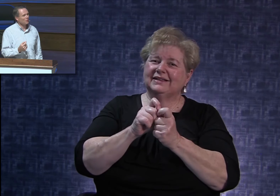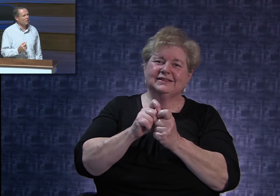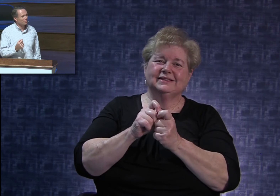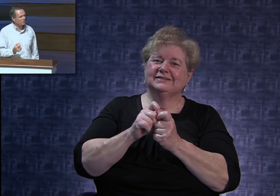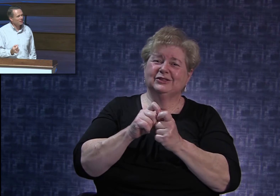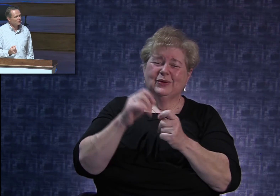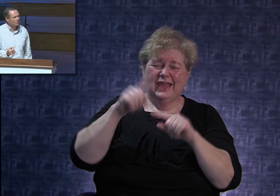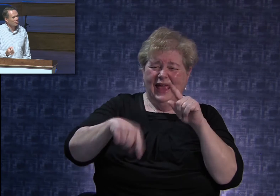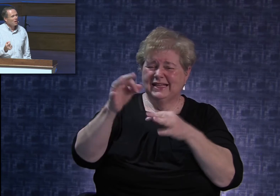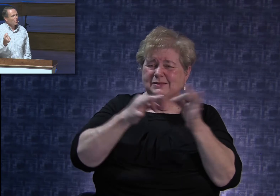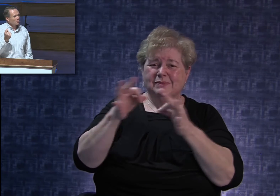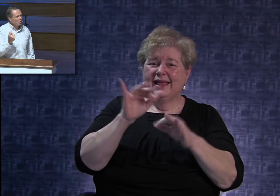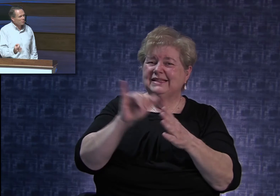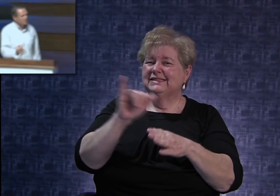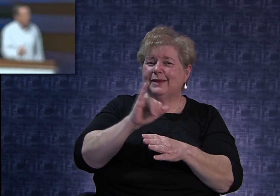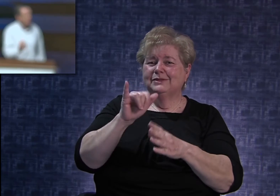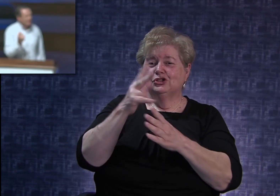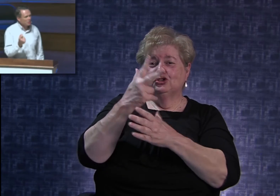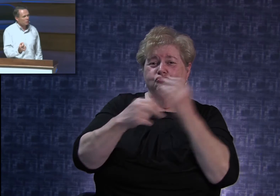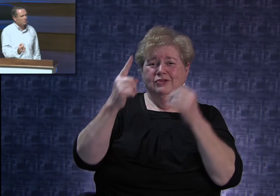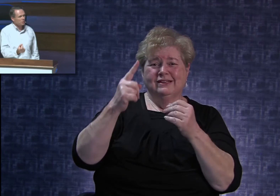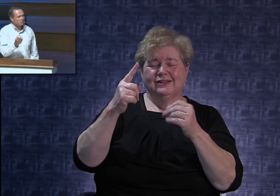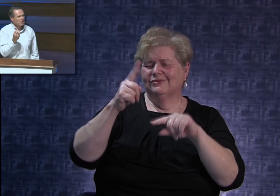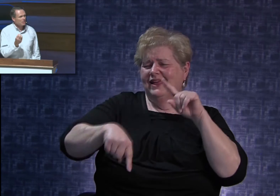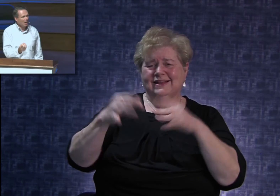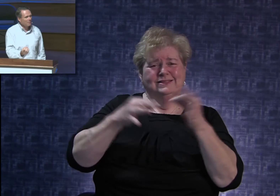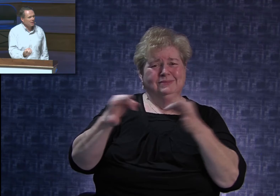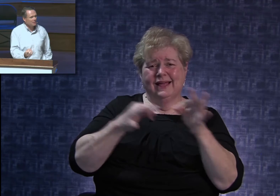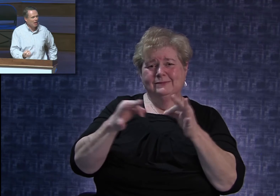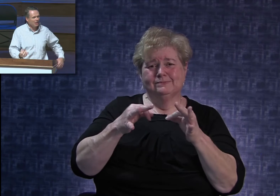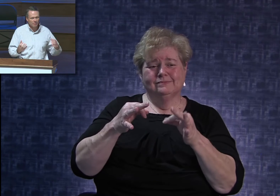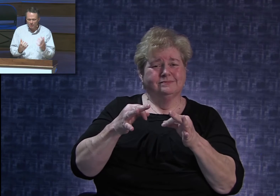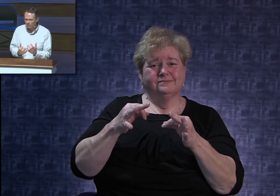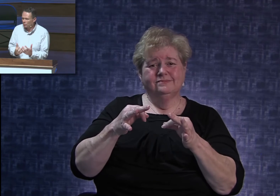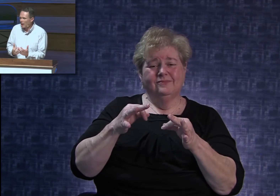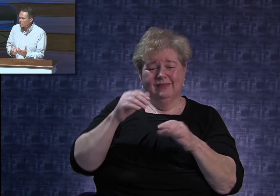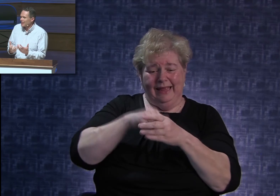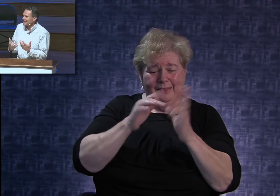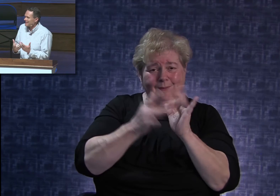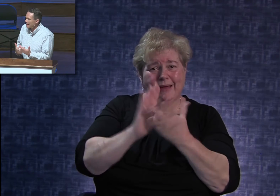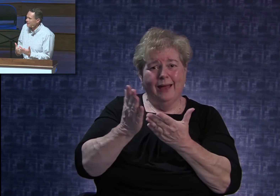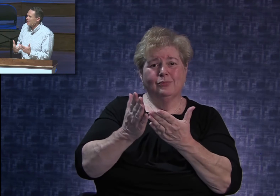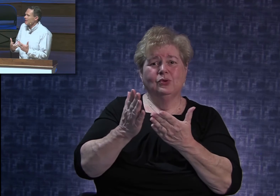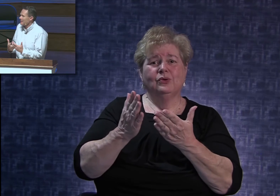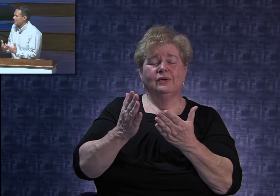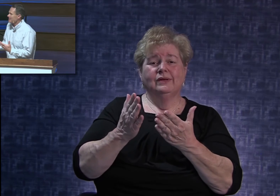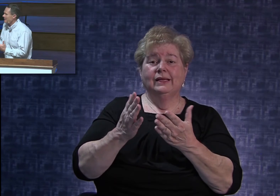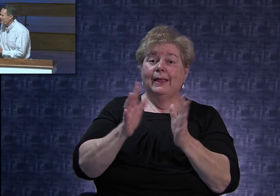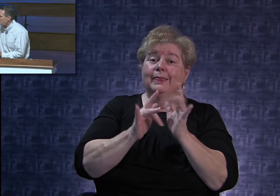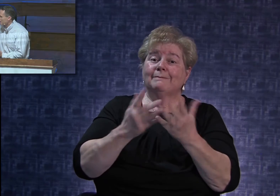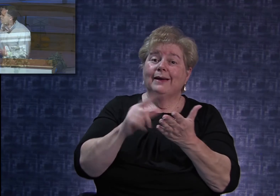you can solve the Trinity riddle. They're both presented in Scripture side by side. The biblical writers accepted